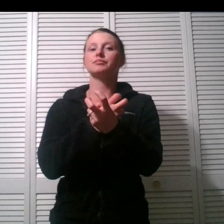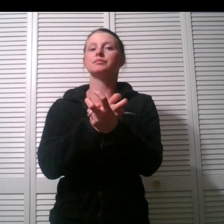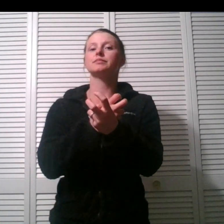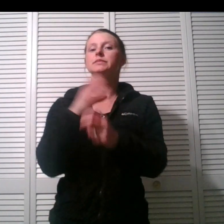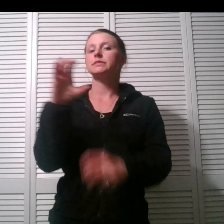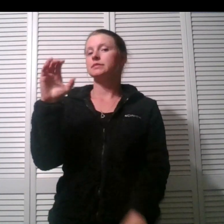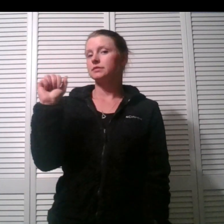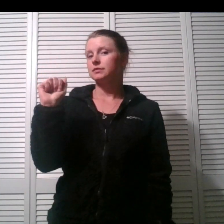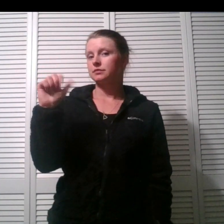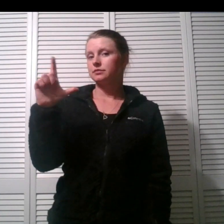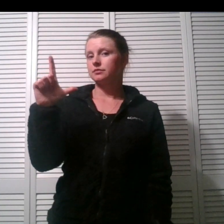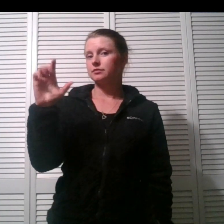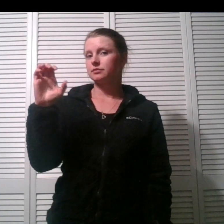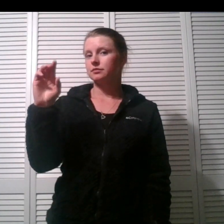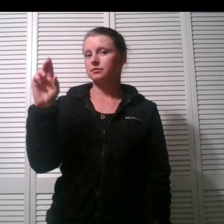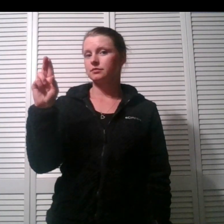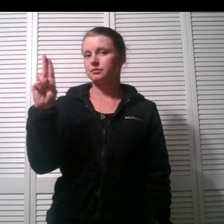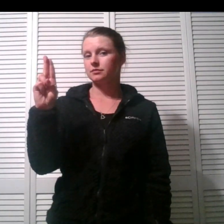flexible.